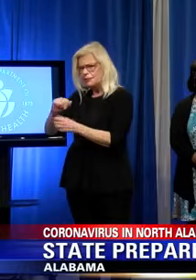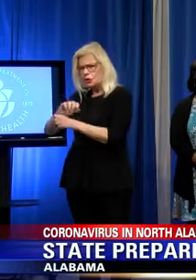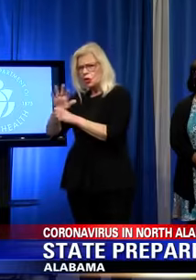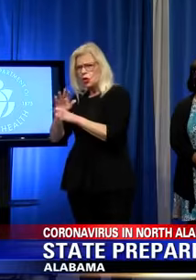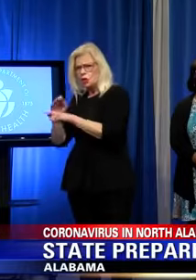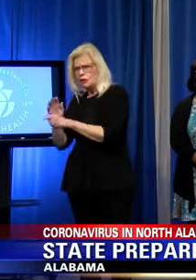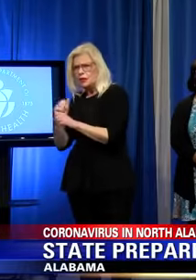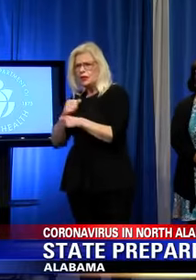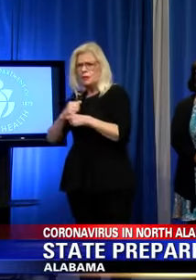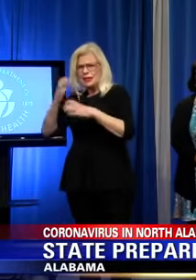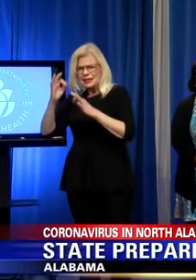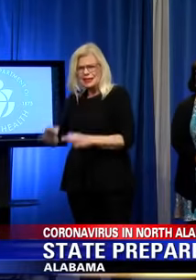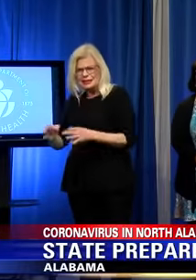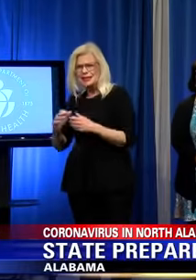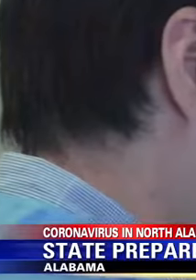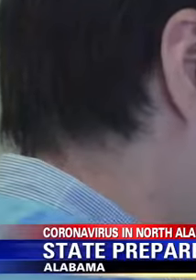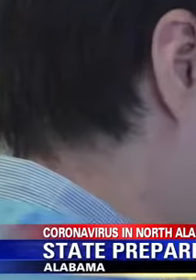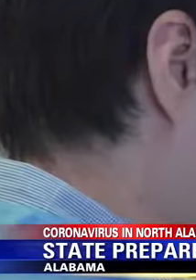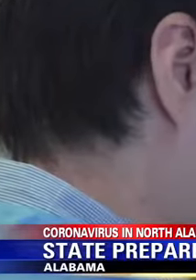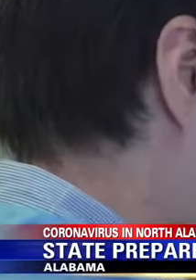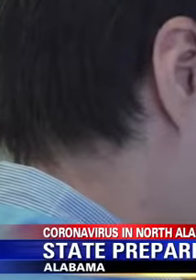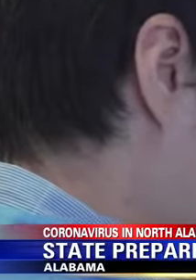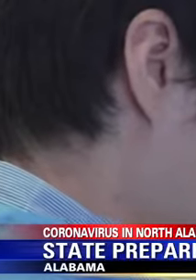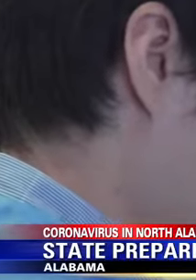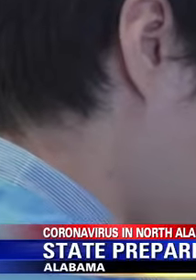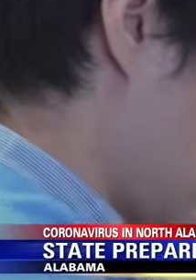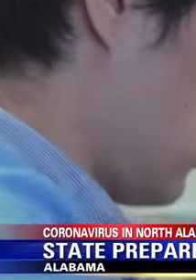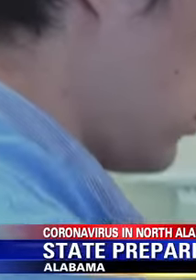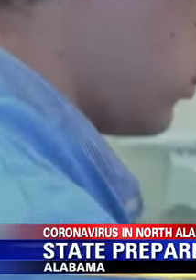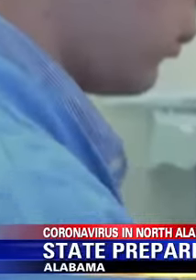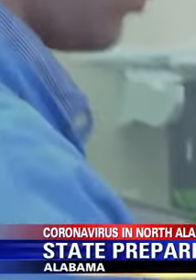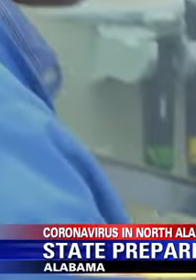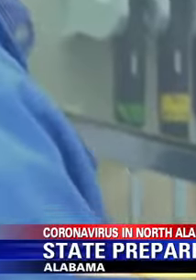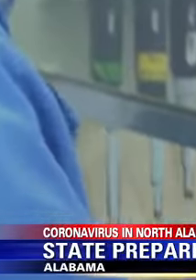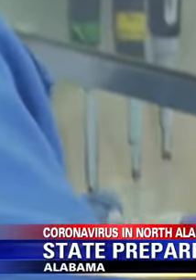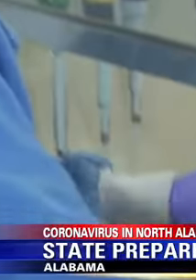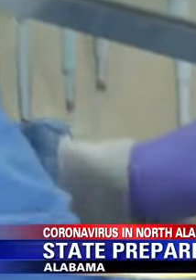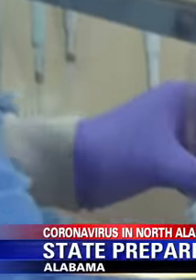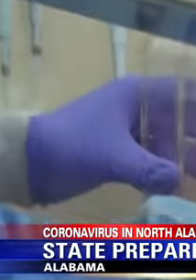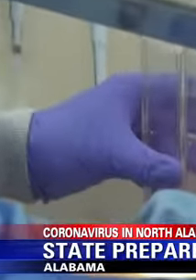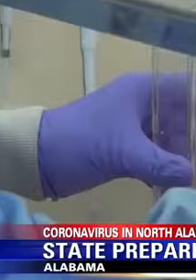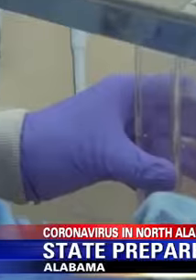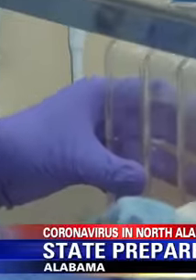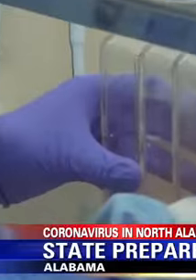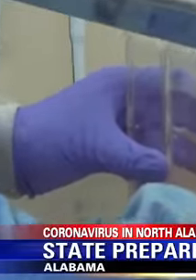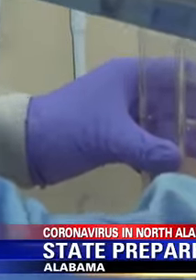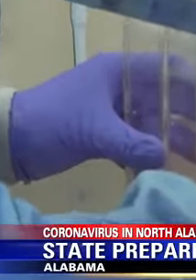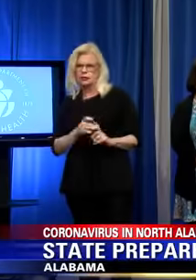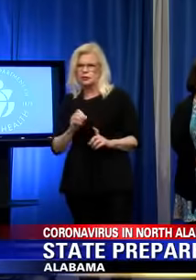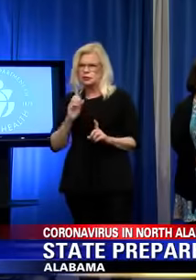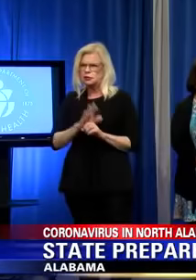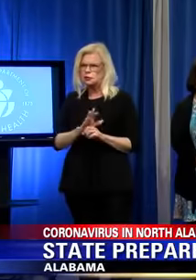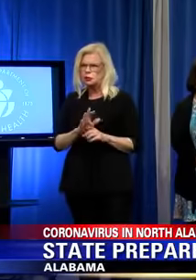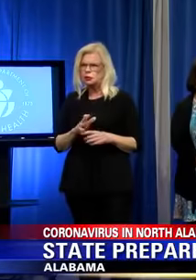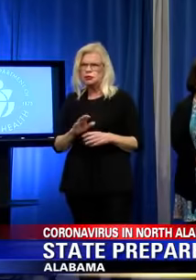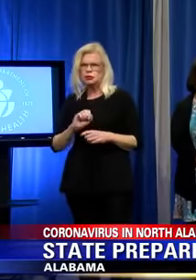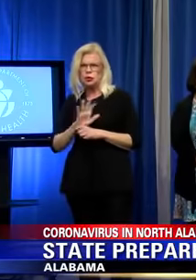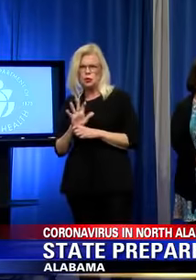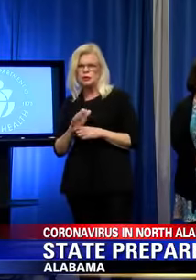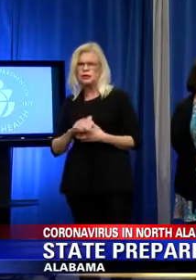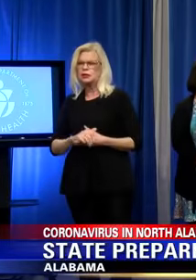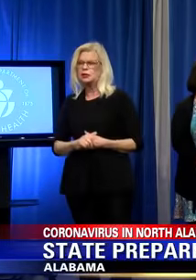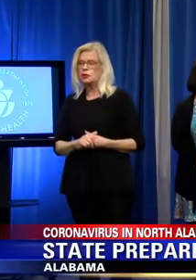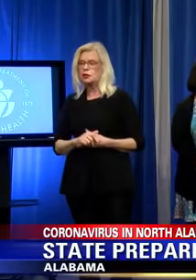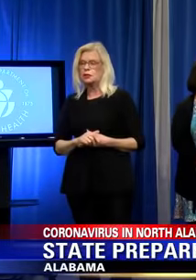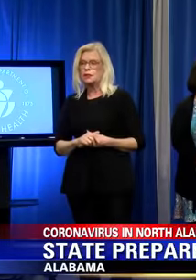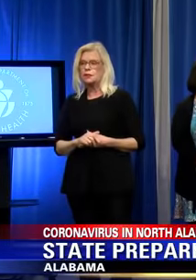the ethical decisions around remdesivir. Harris explained they think they've identified different groups of high-risk healthcare workers. Those workers